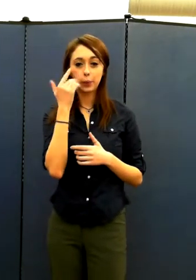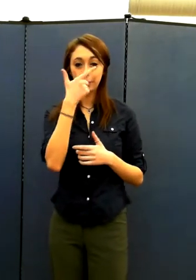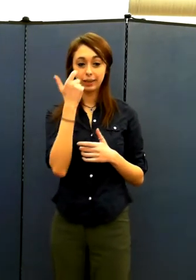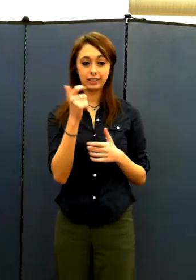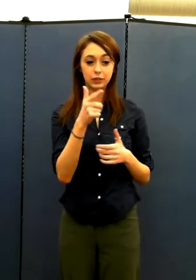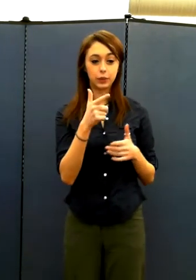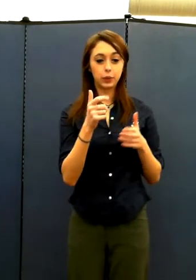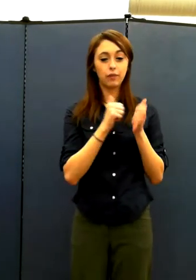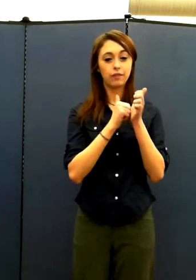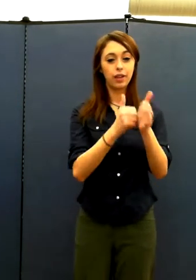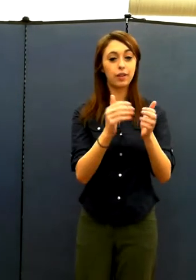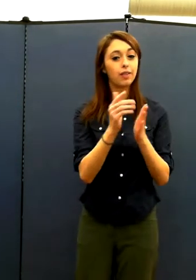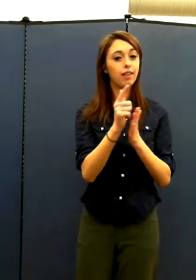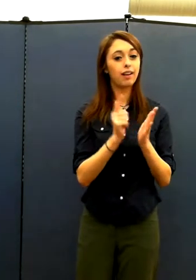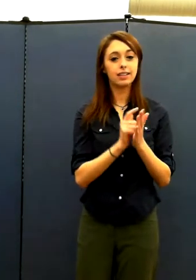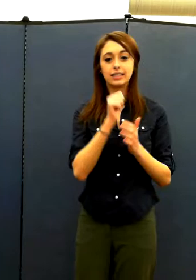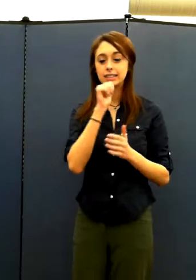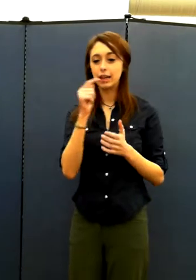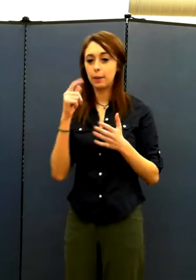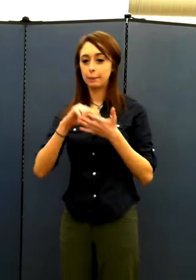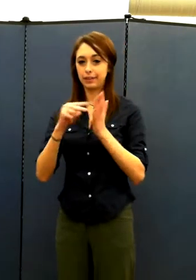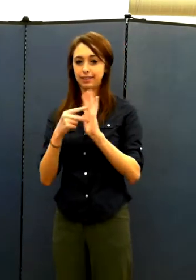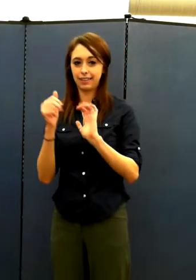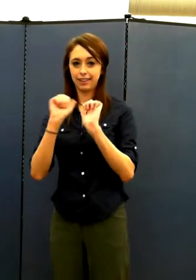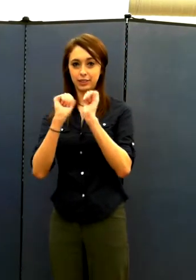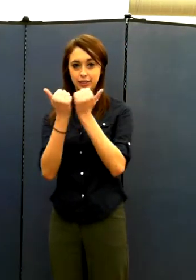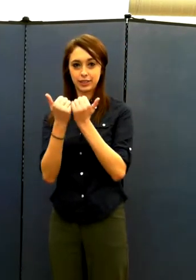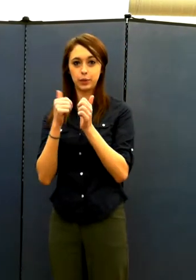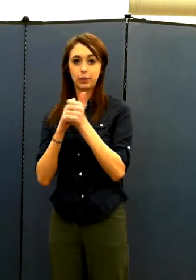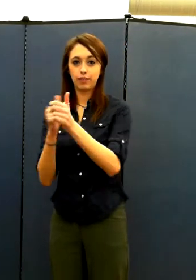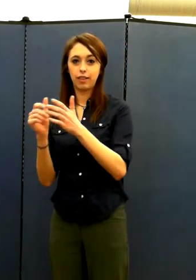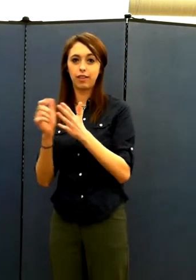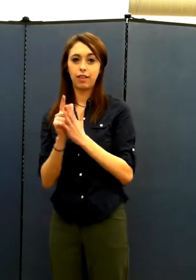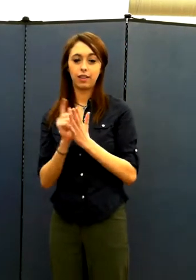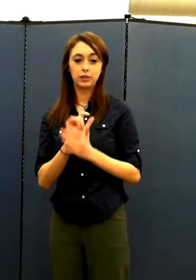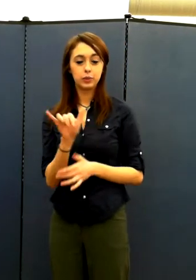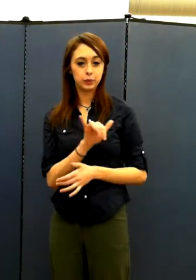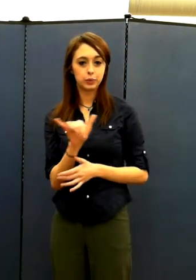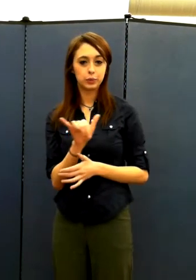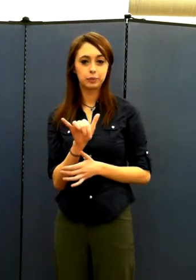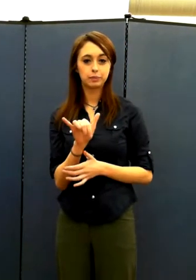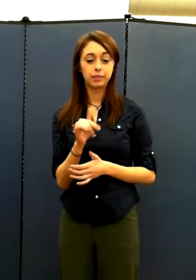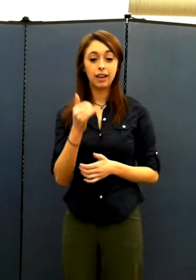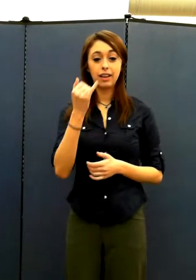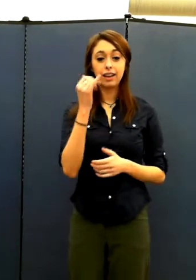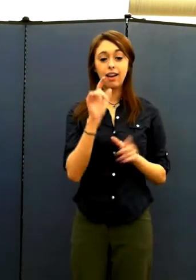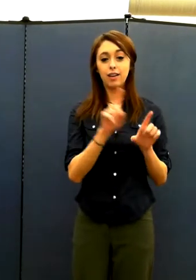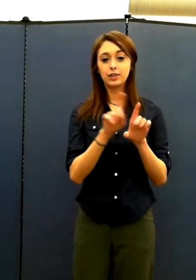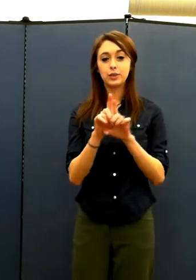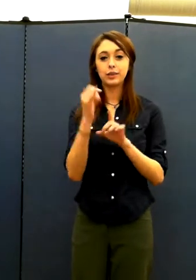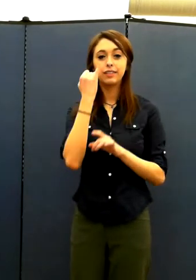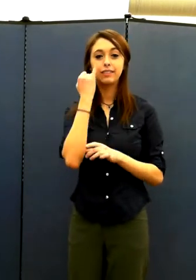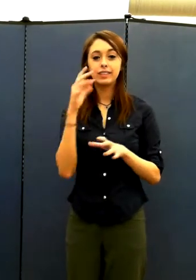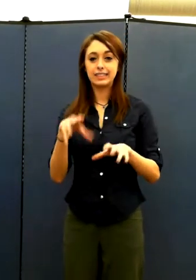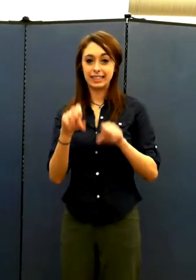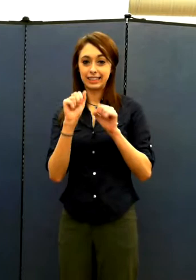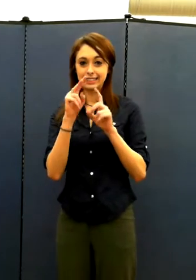not mean that the interpreting agency that you work for does. Also, if you take an assignment that you are not qualified for and you go to